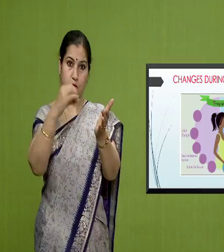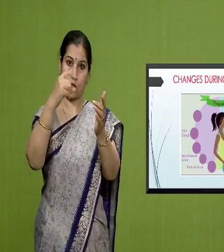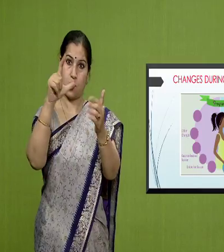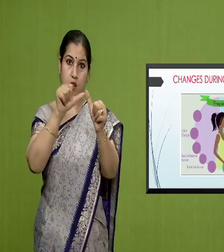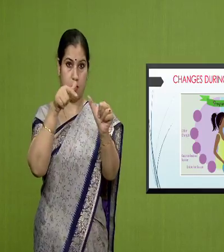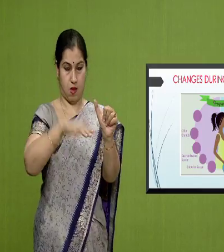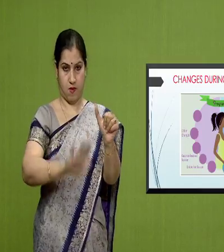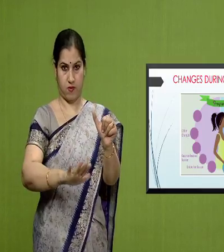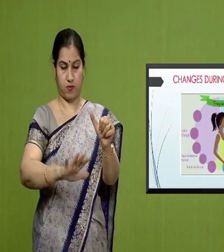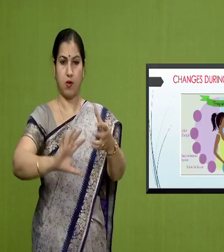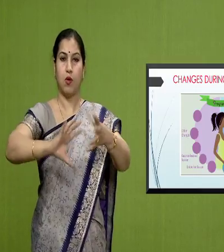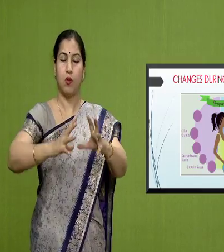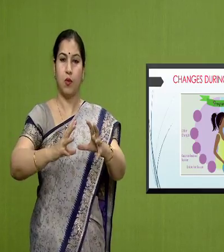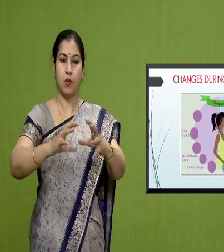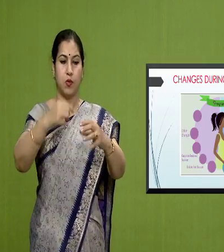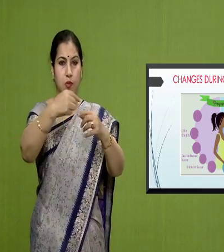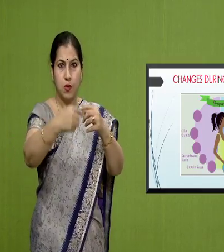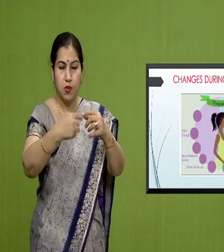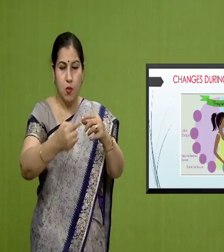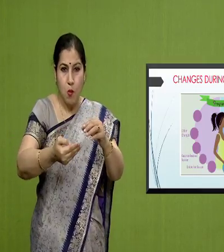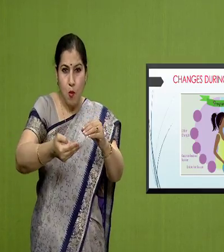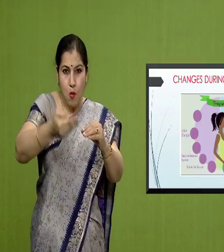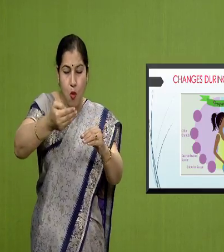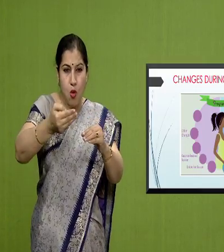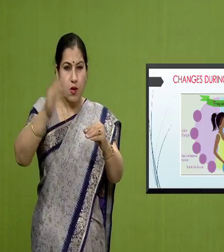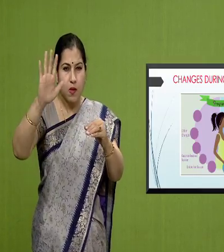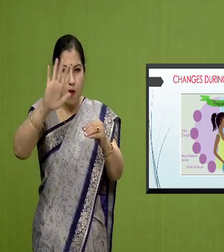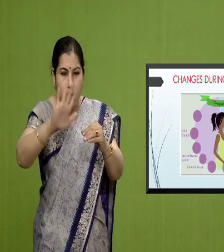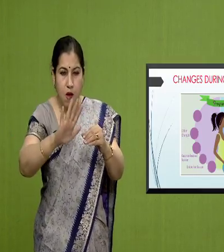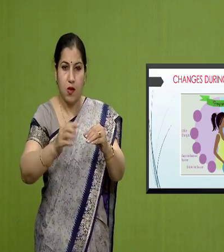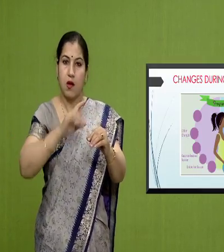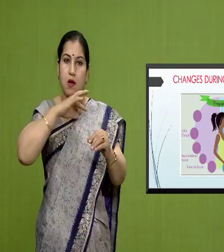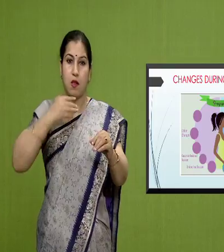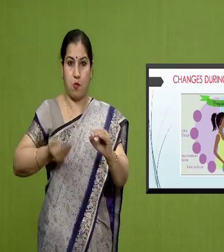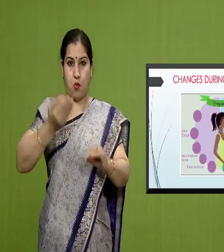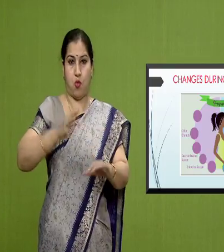which becomes more prominent and darker in color.